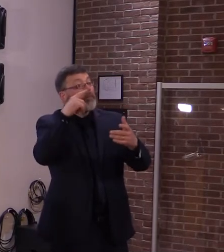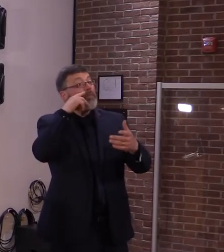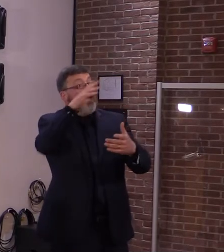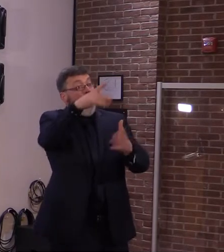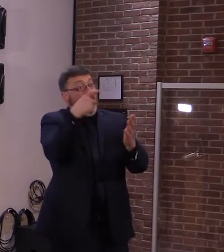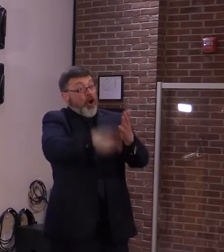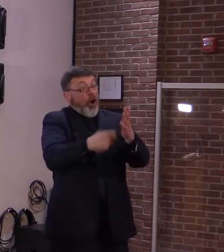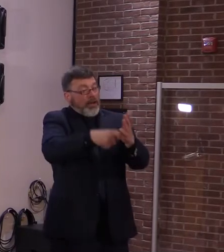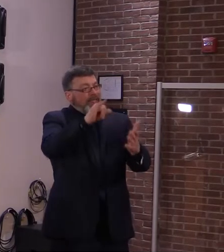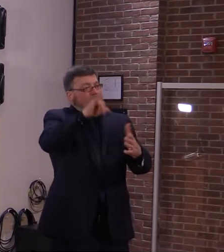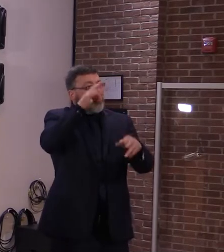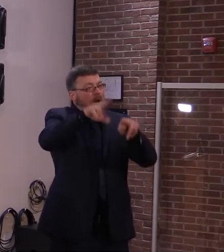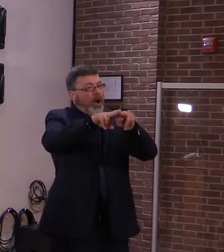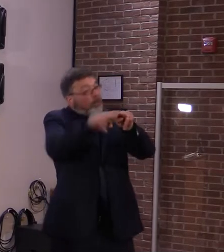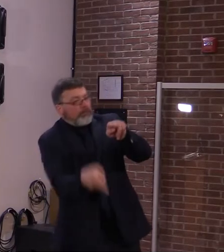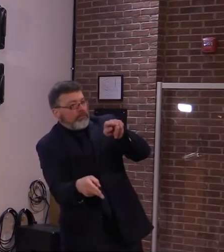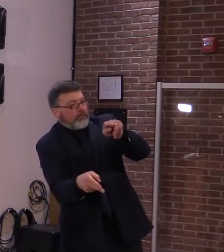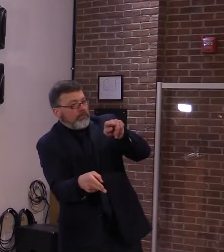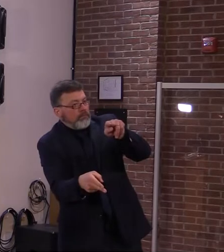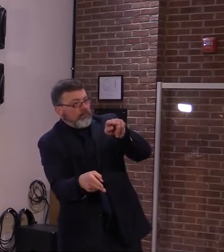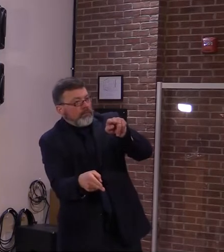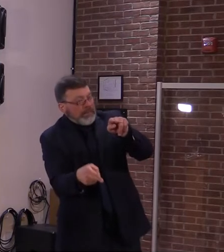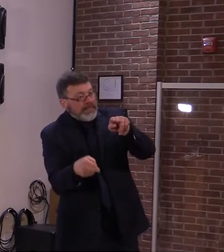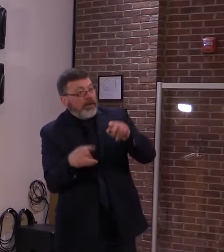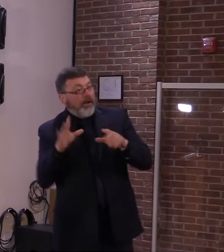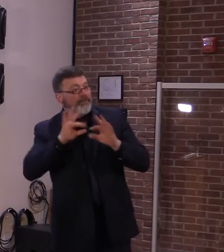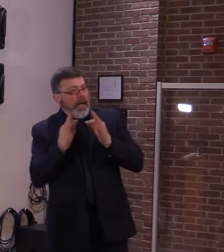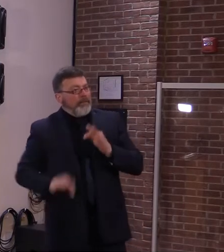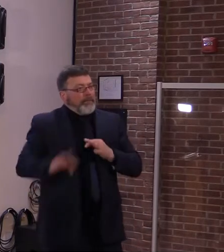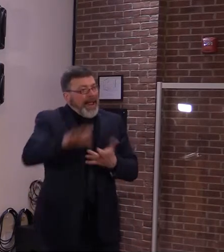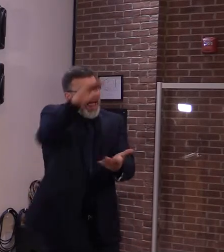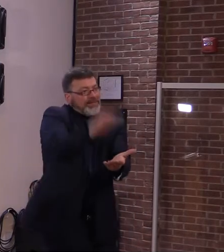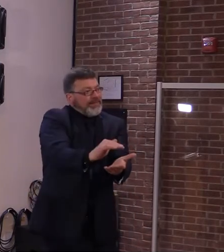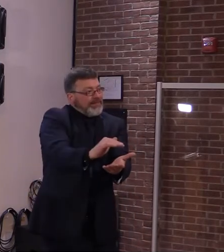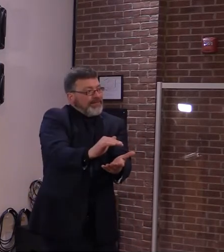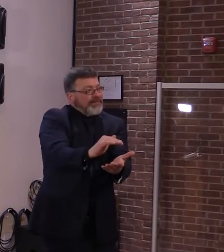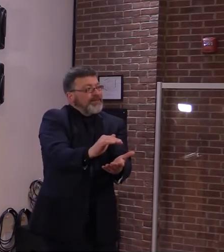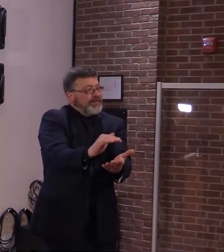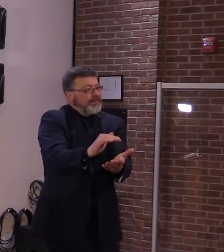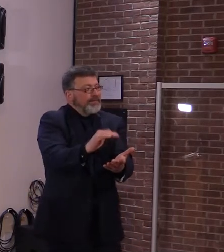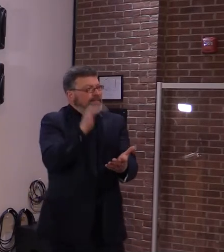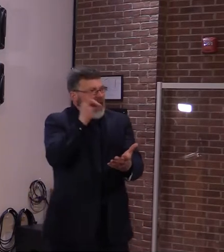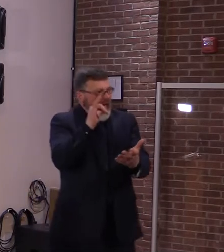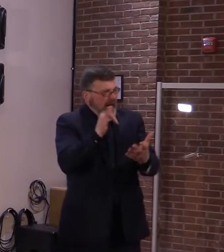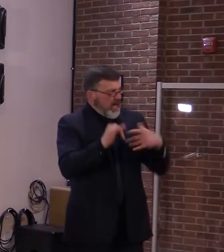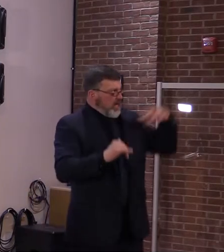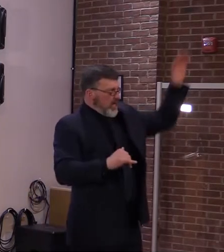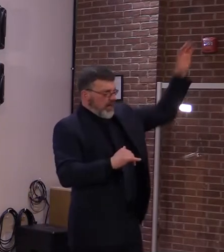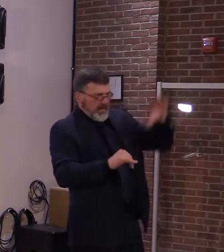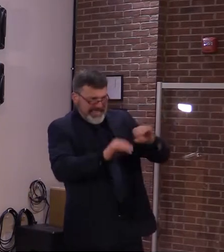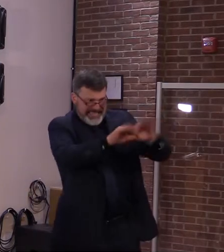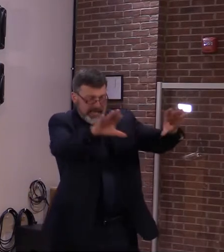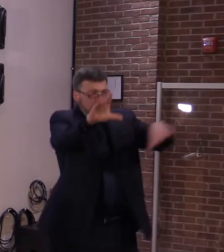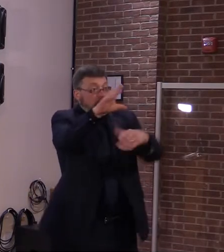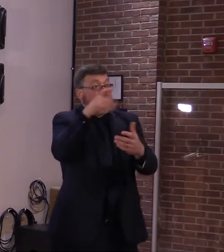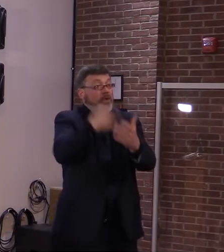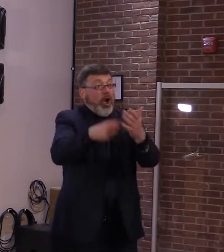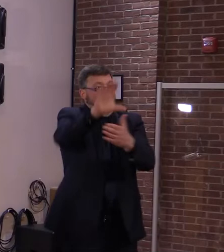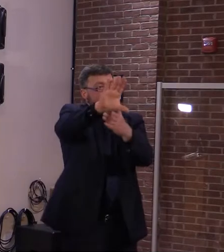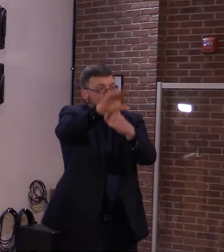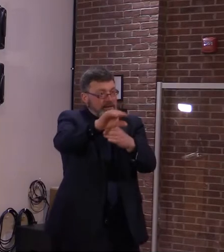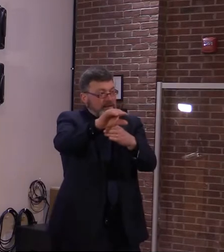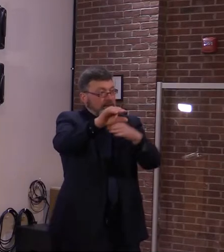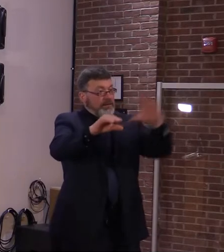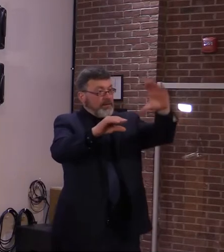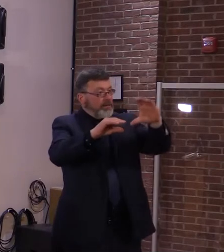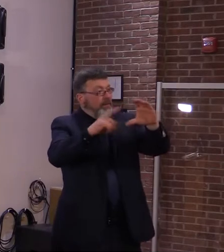pointed towards summer and after school programs. So our goal is to have it it either be free or